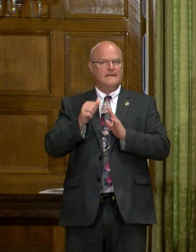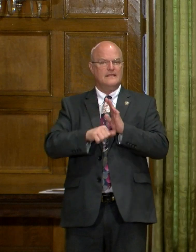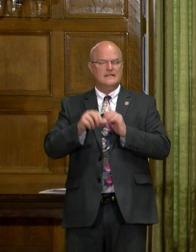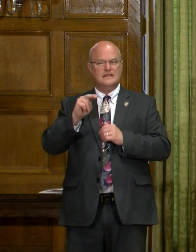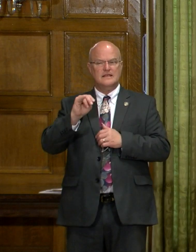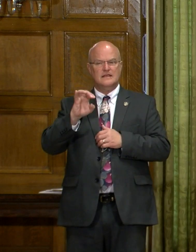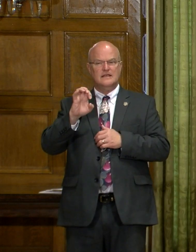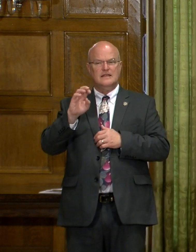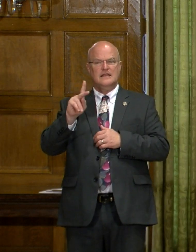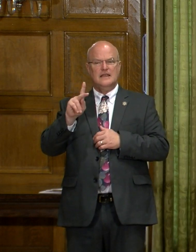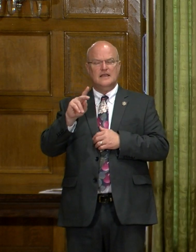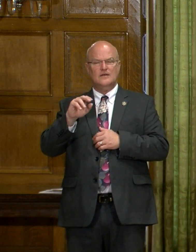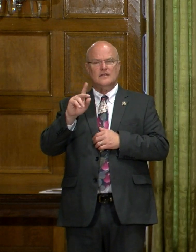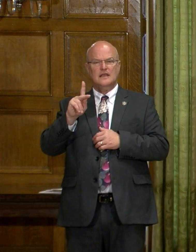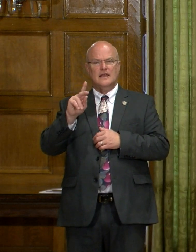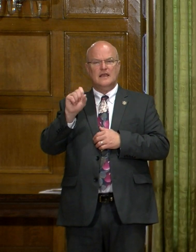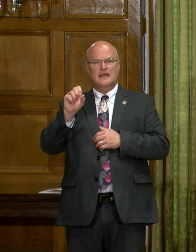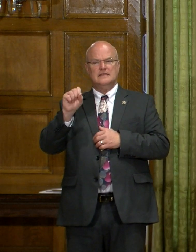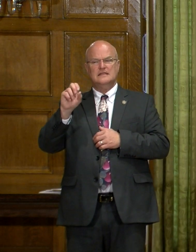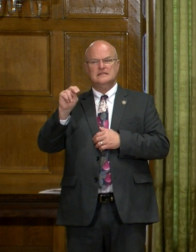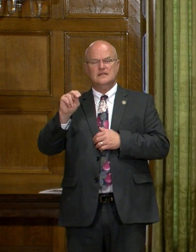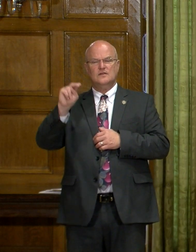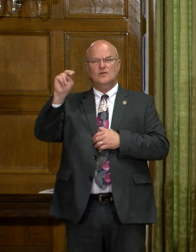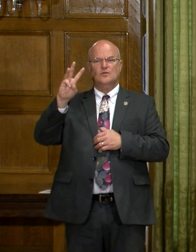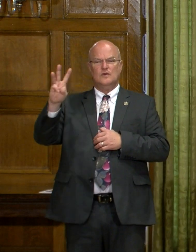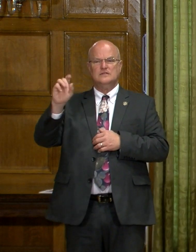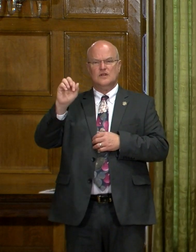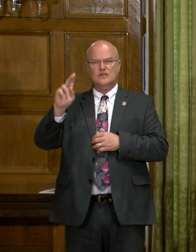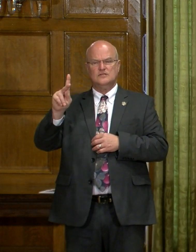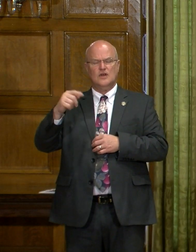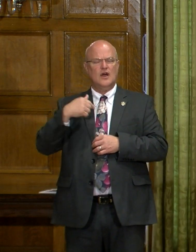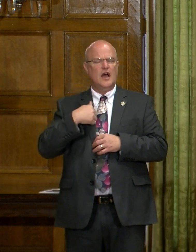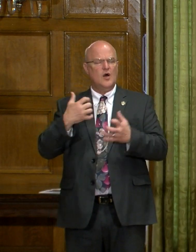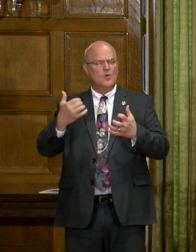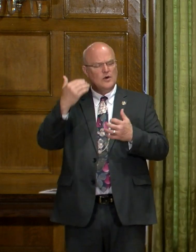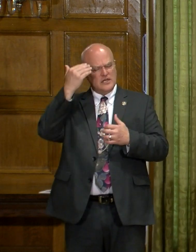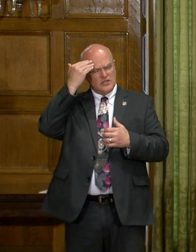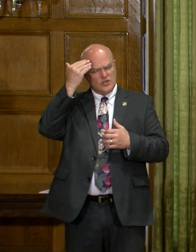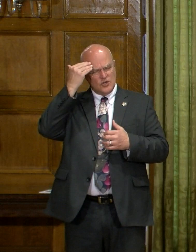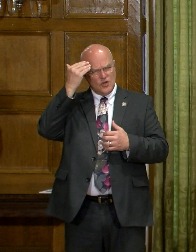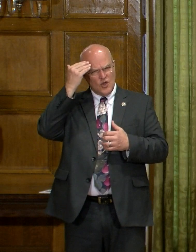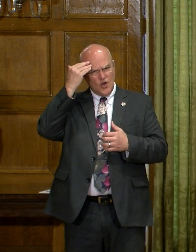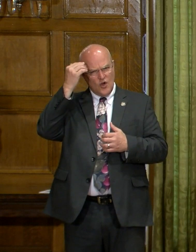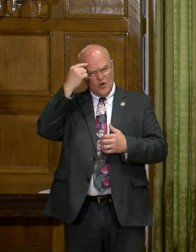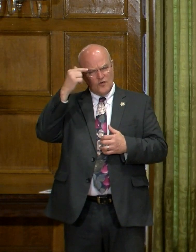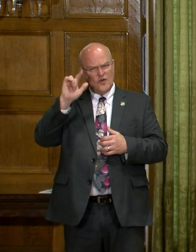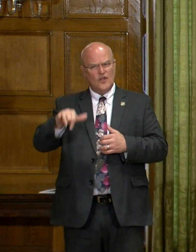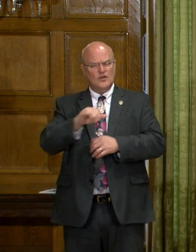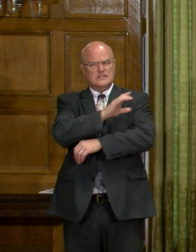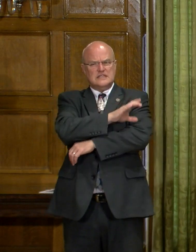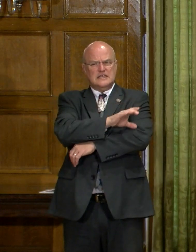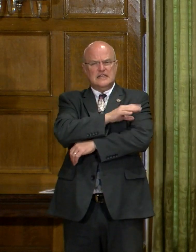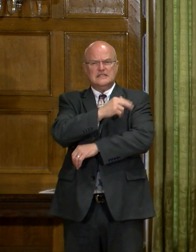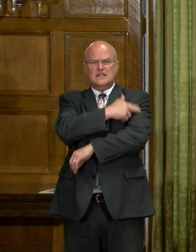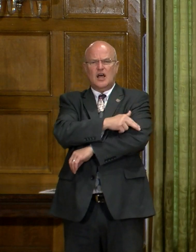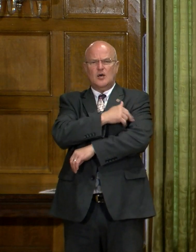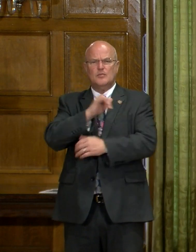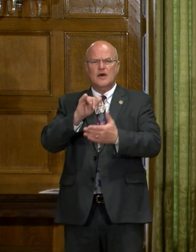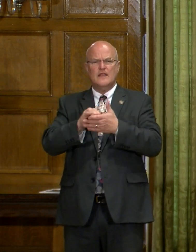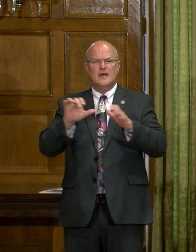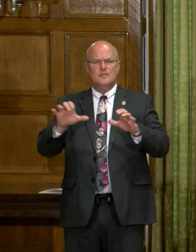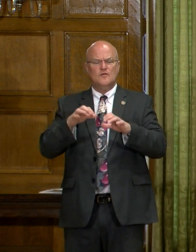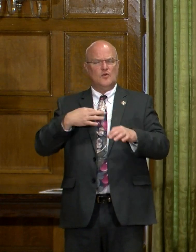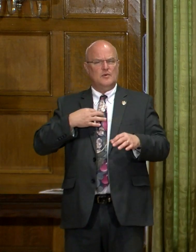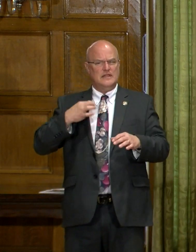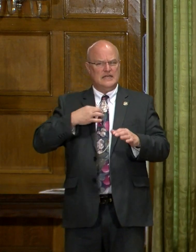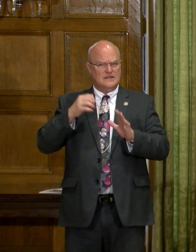Nick Camper with KSSM in Northwest Arkansas and Fort Smith. I just wanted to know, for those clinics and hospitals that do perform